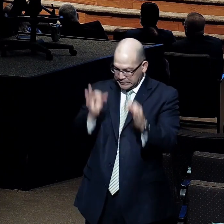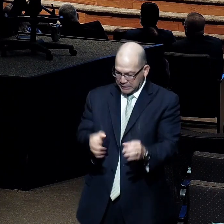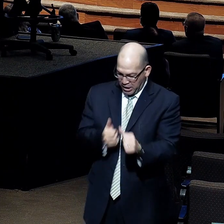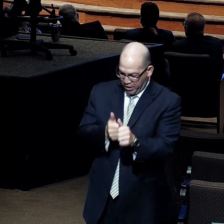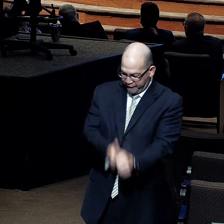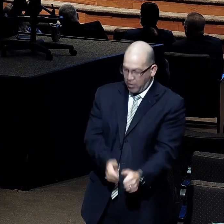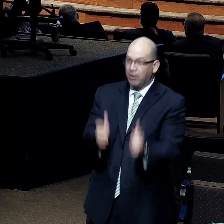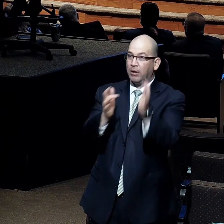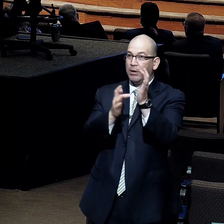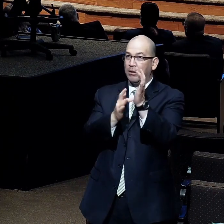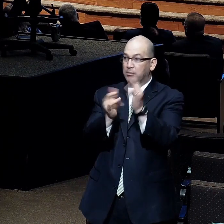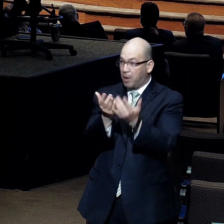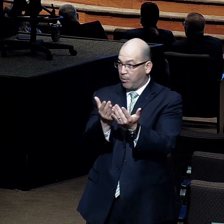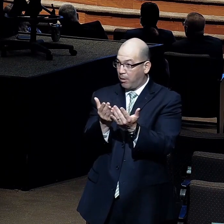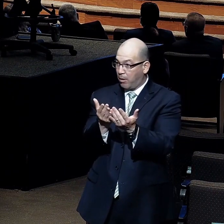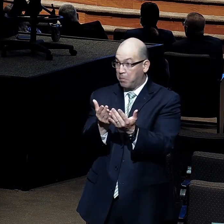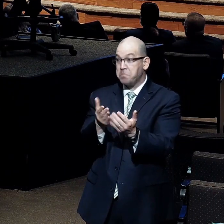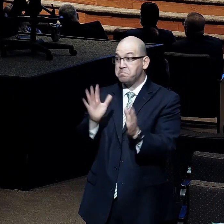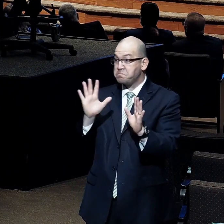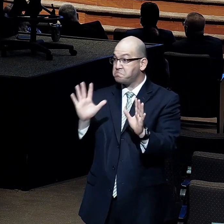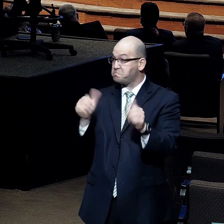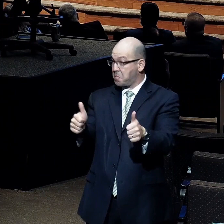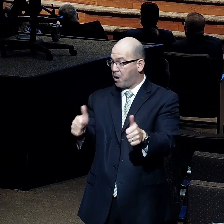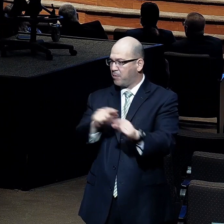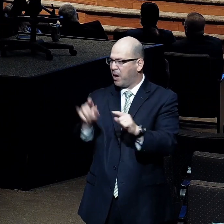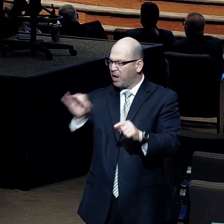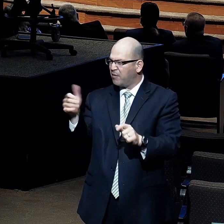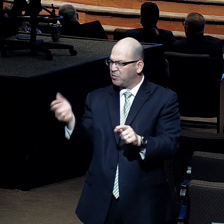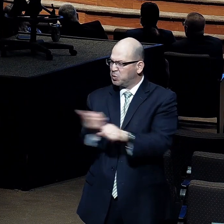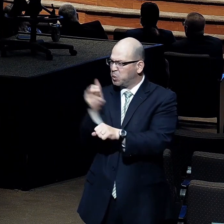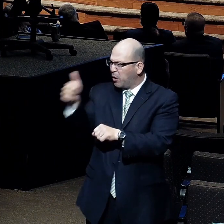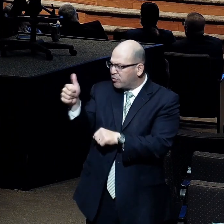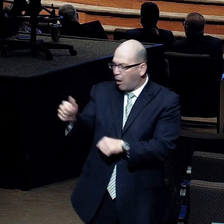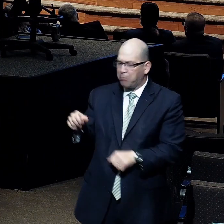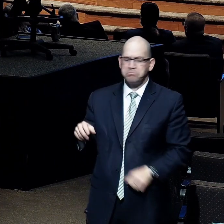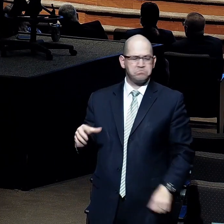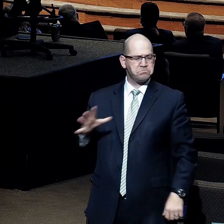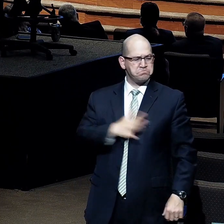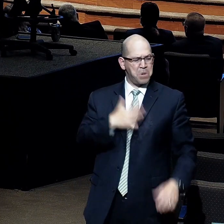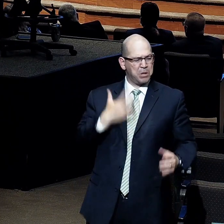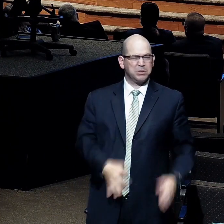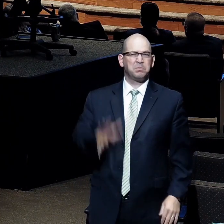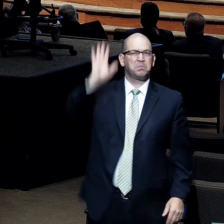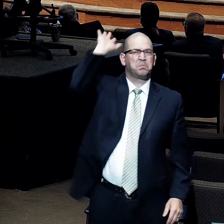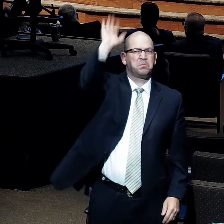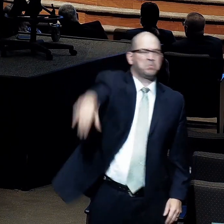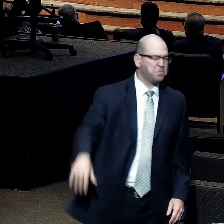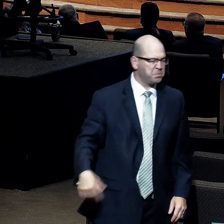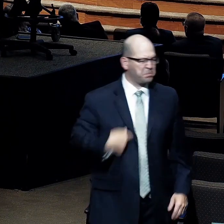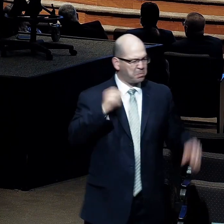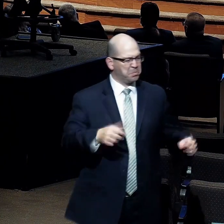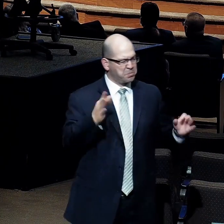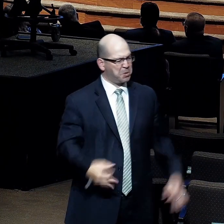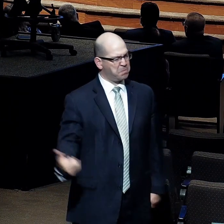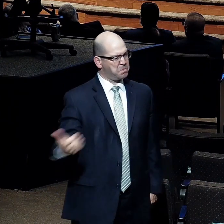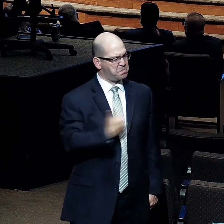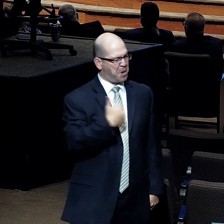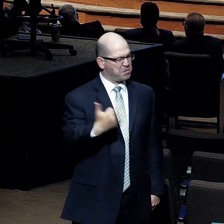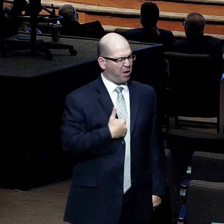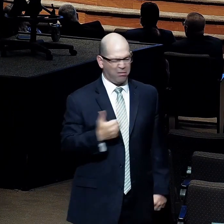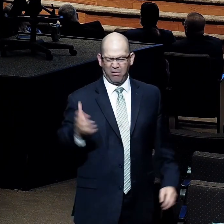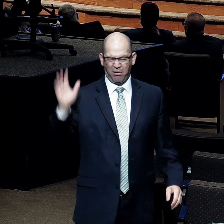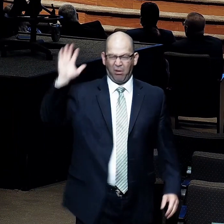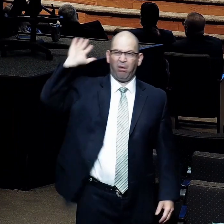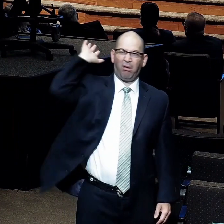eyeballing it, you're thinking, wow, it's just a small decision. I don't need God's word. I don't need counsel. I don't need to talk to my pastor. It's just, it's a small decision. It